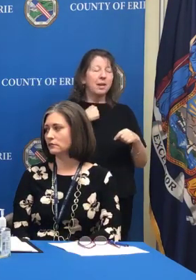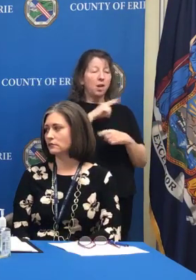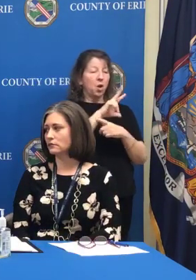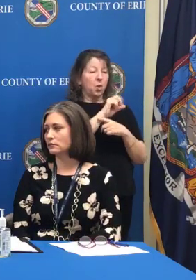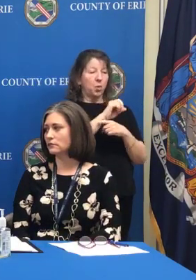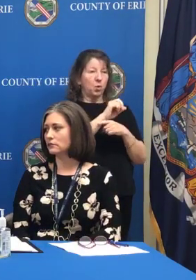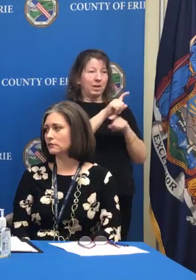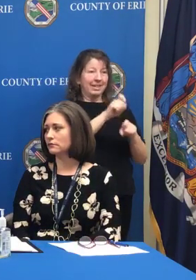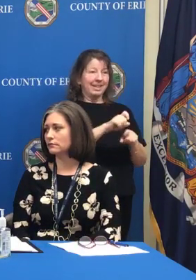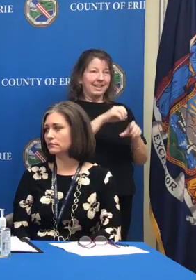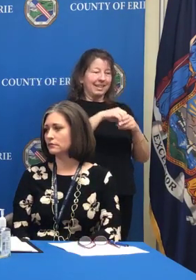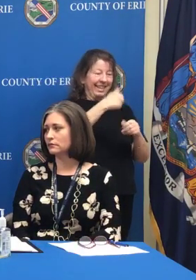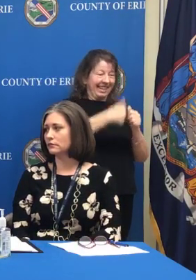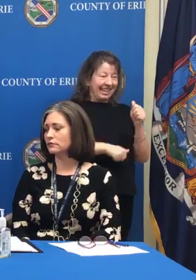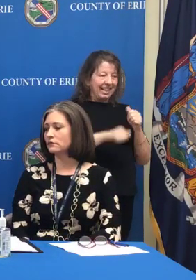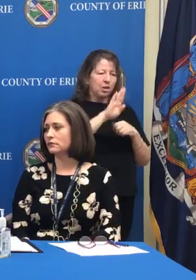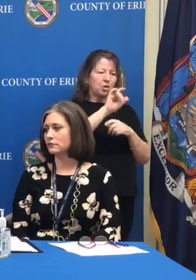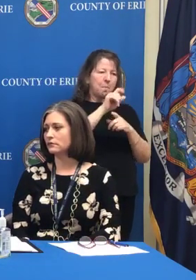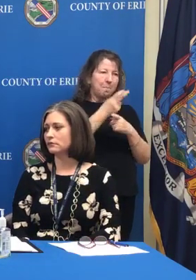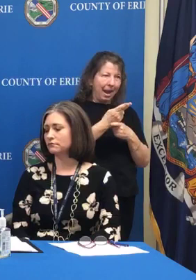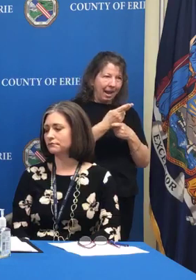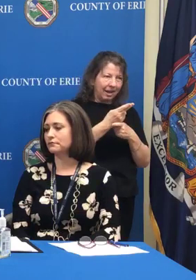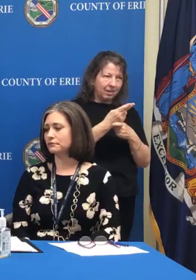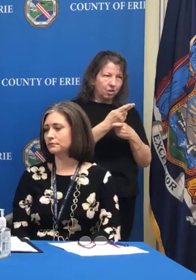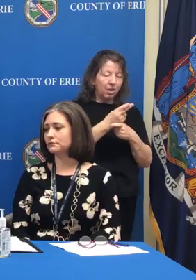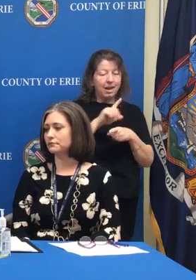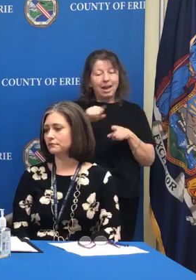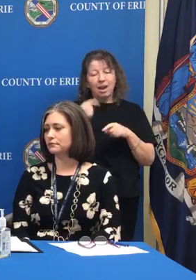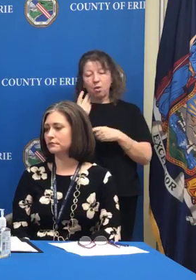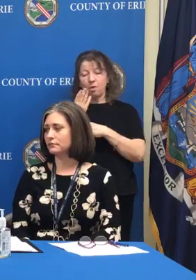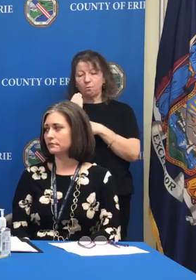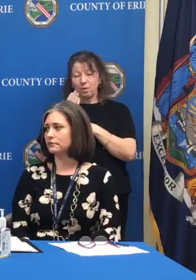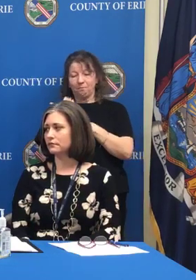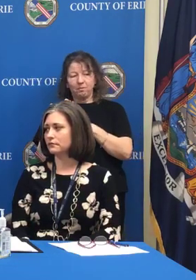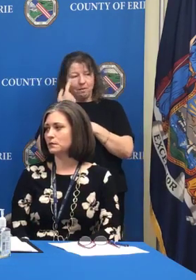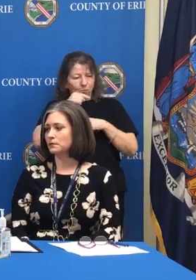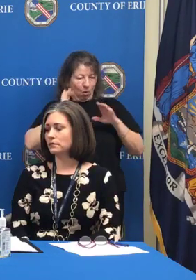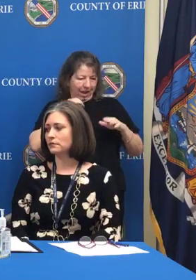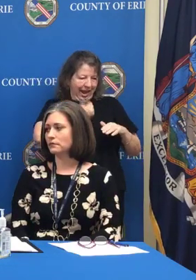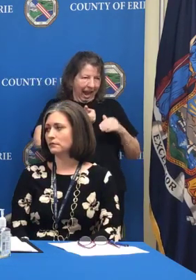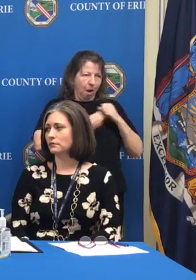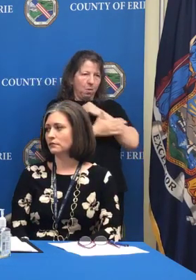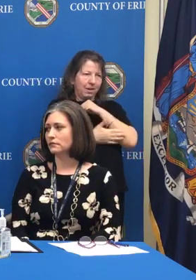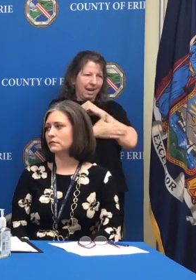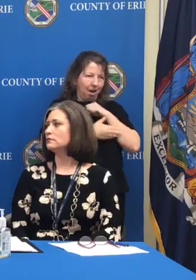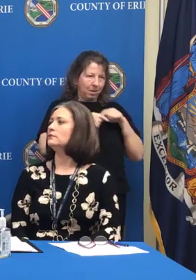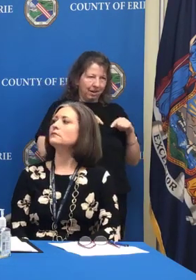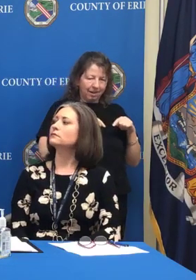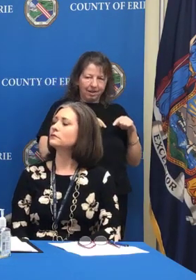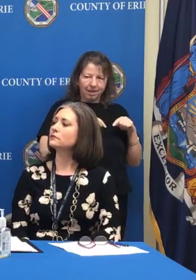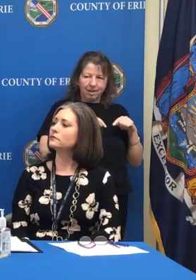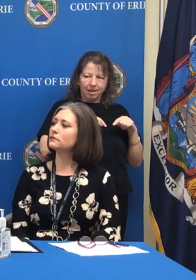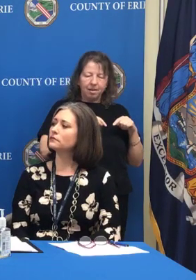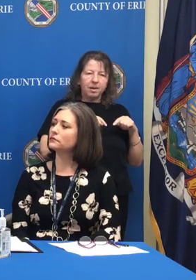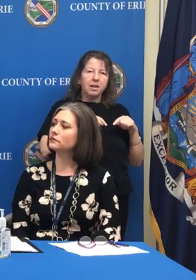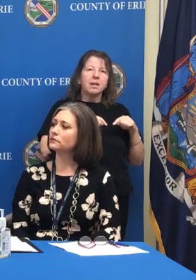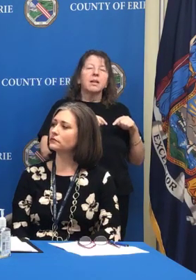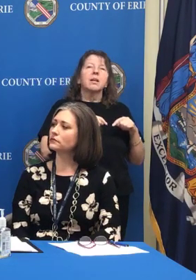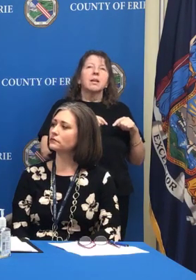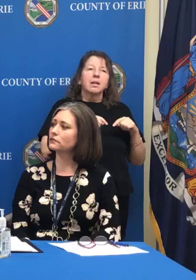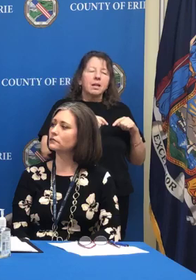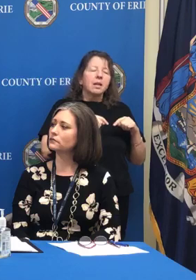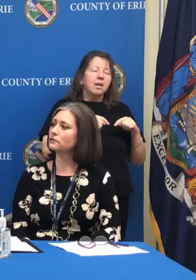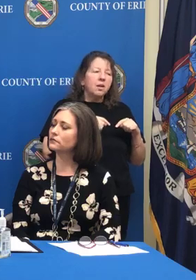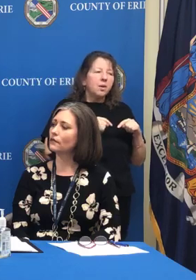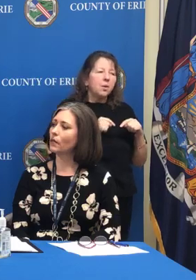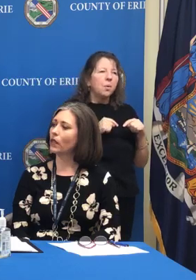tests in a batch or in a day, and only 14 or 50 of them were for Erie County. We did underestimate the